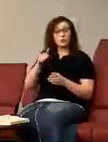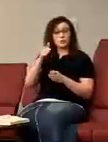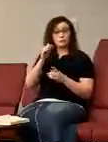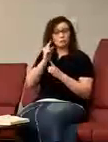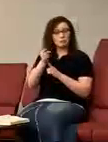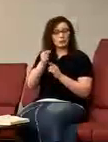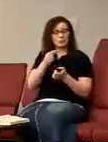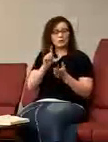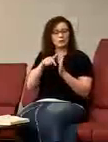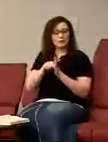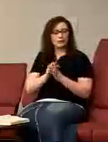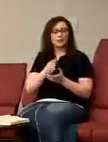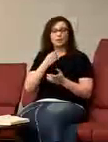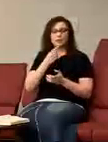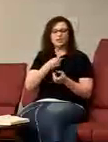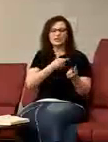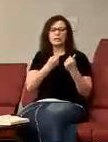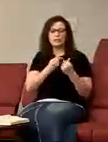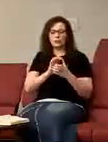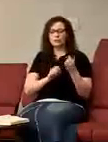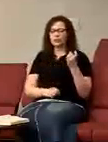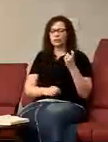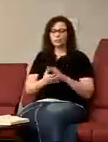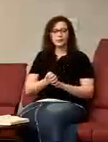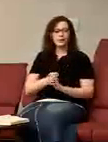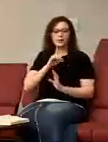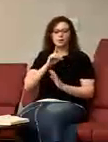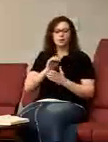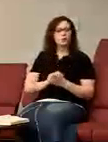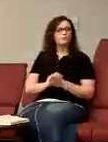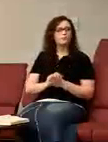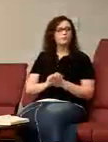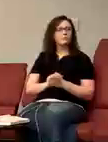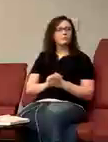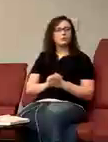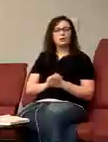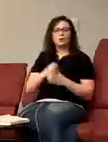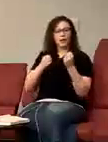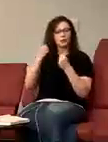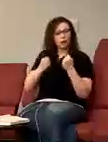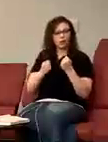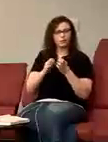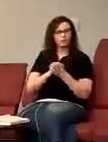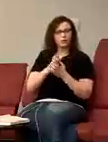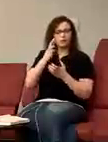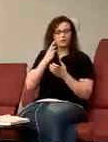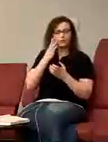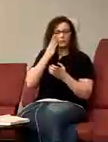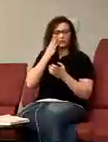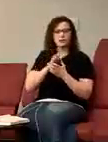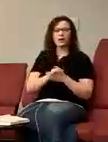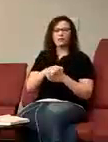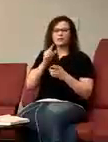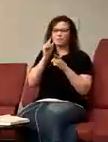it's an 83, and Hondas, they tie across the top of the block. But that car, for some reason, had a little arrow one notch